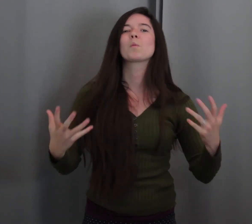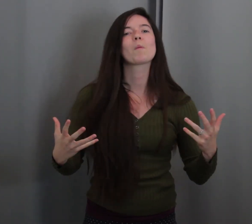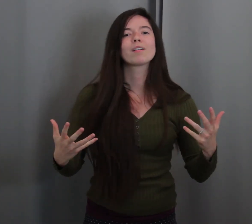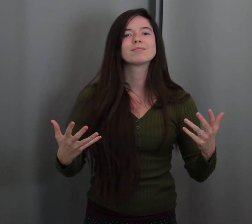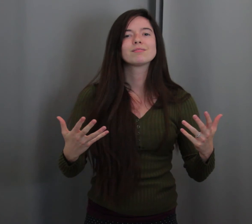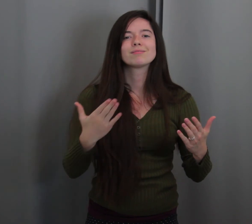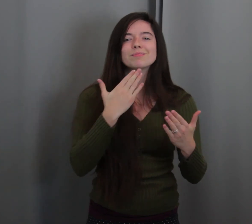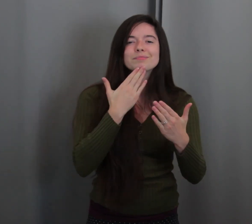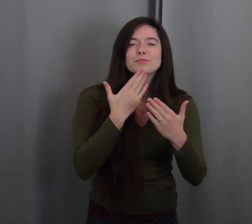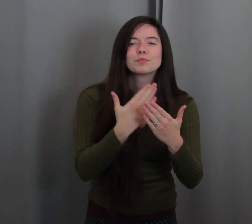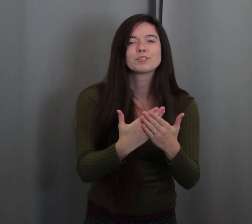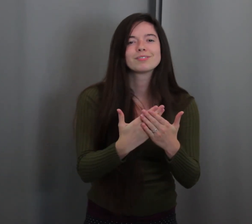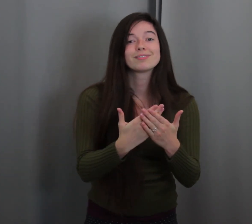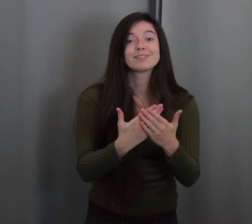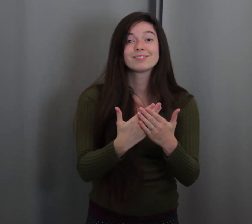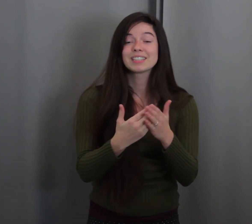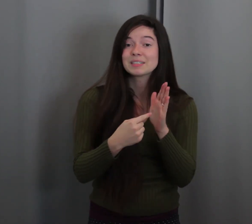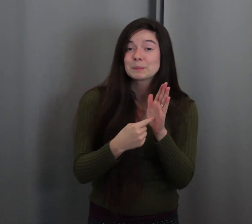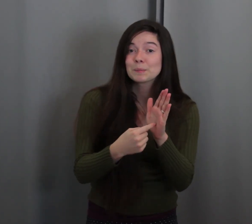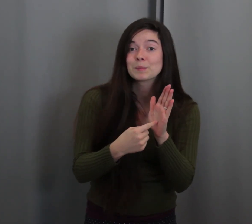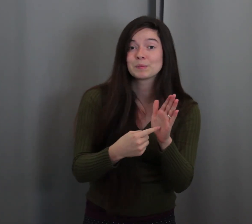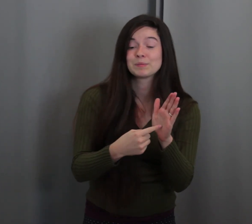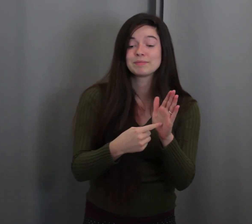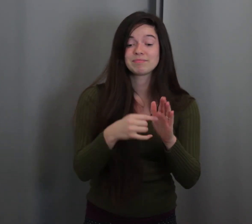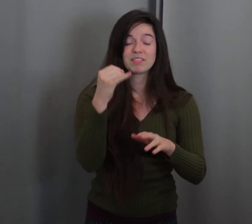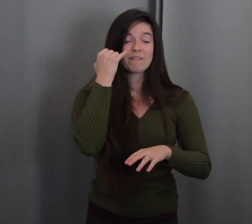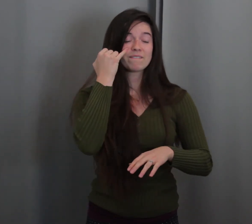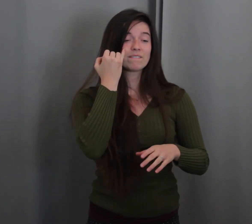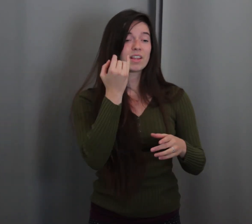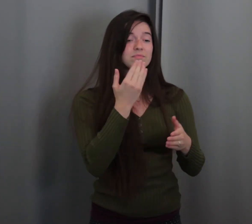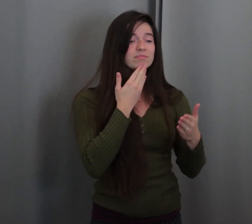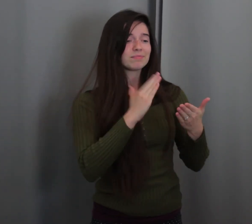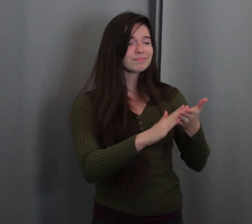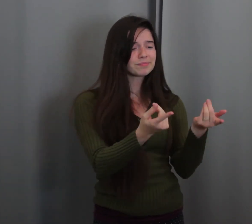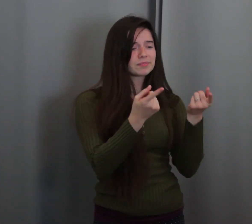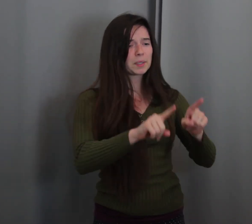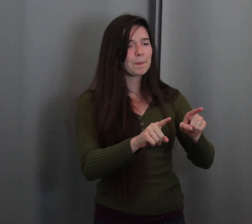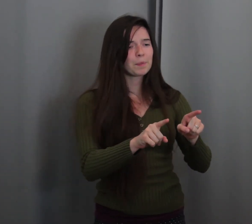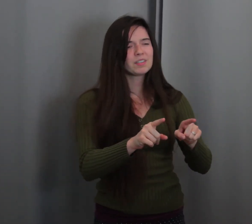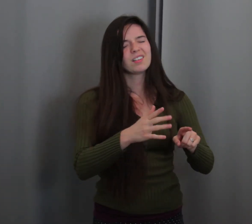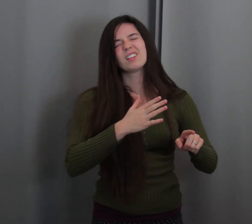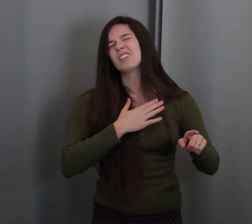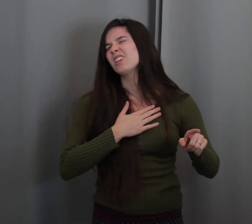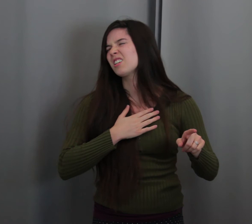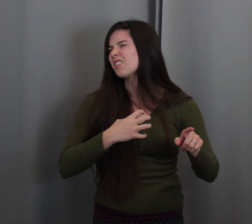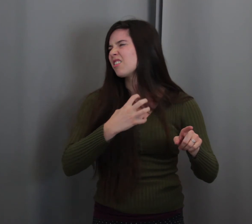complaint, and the good with gratitude to God.